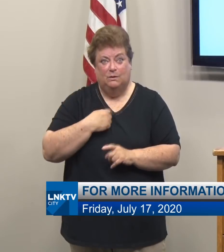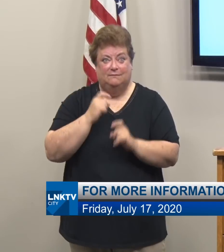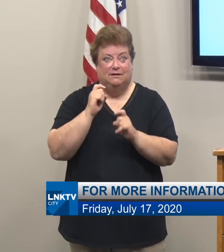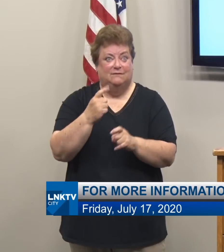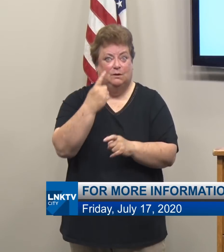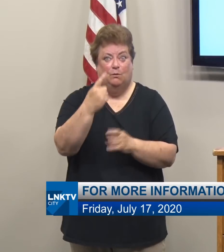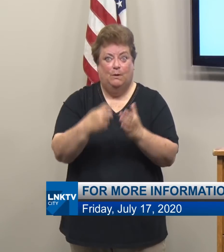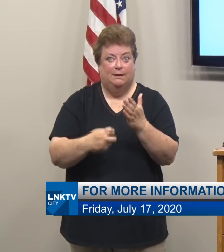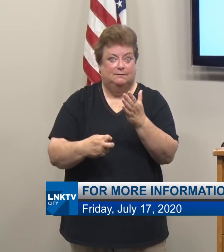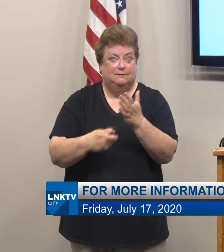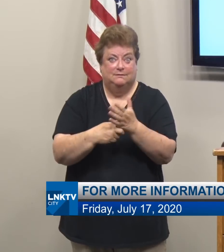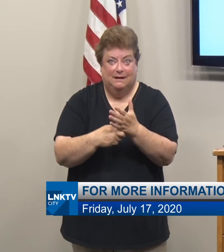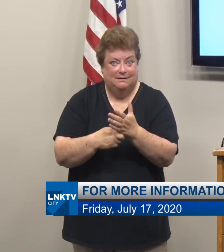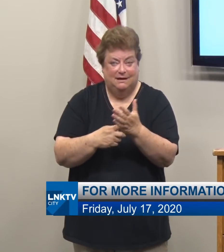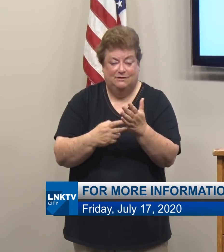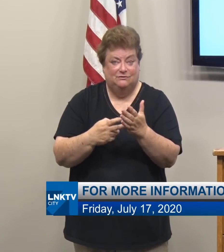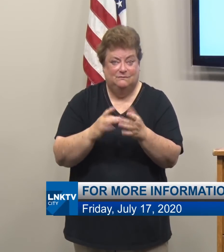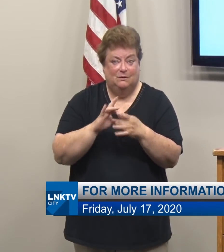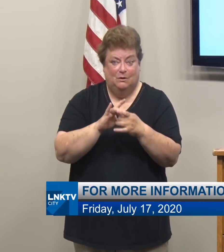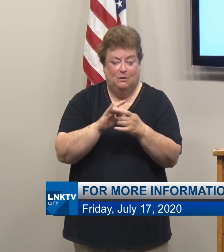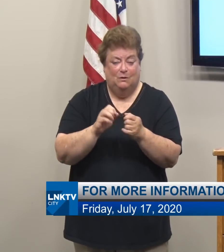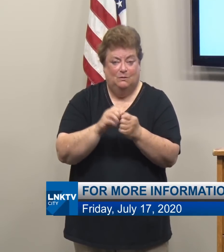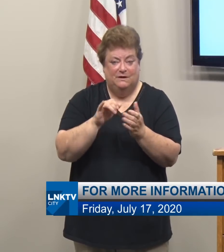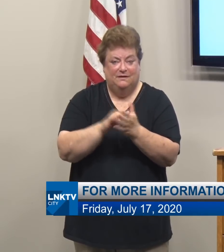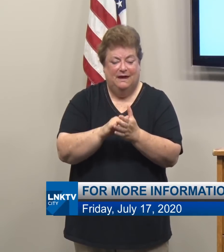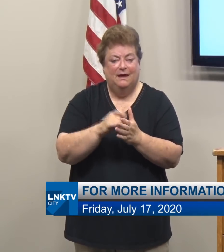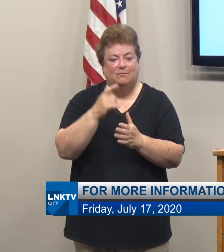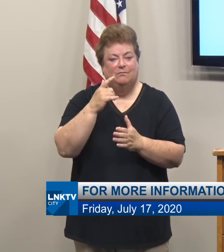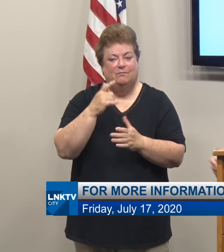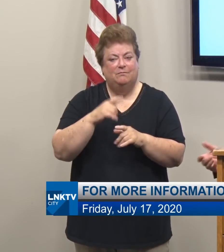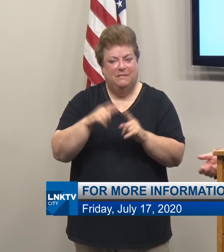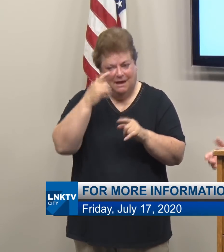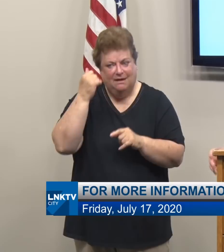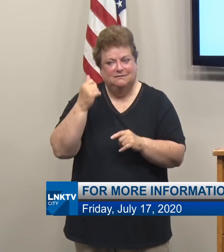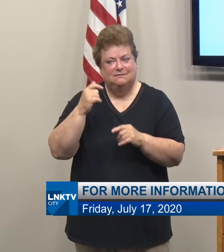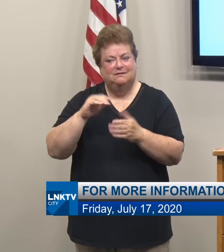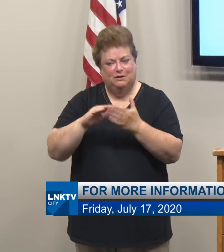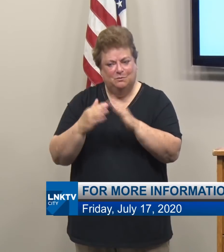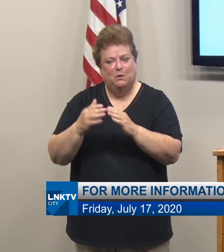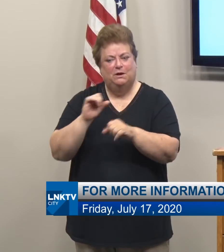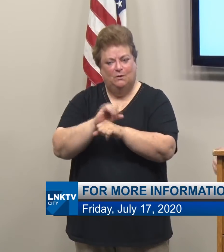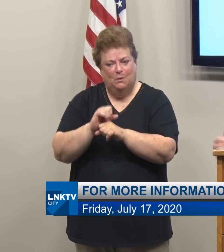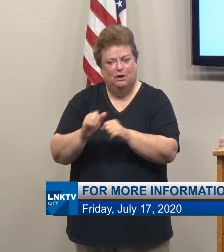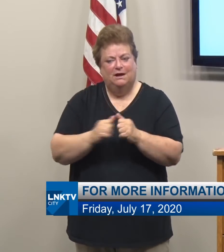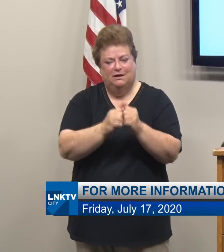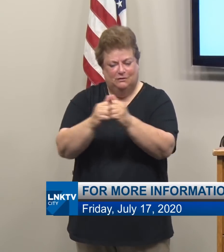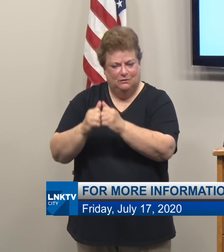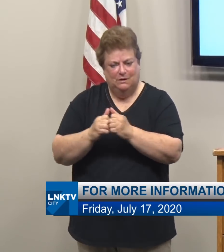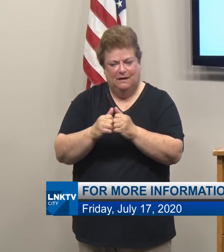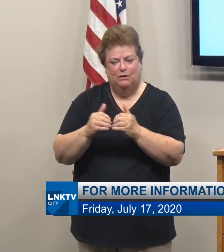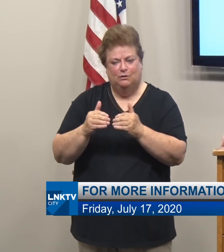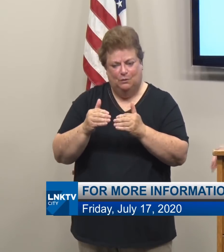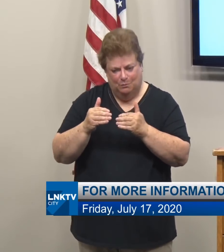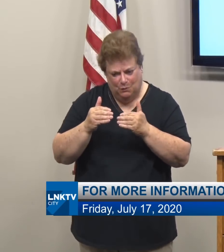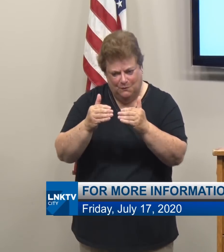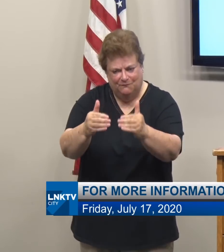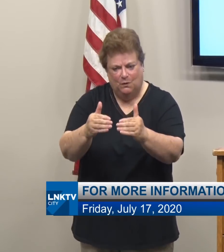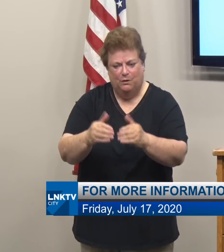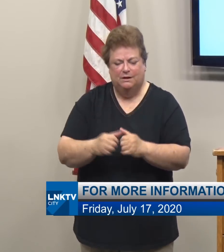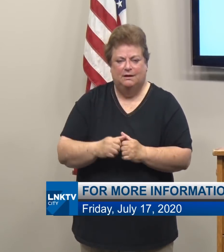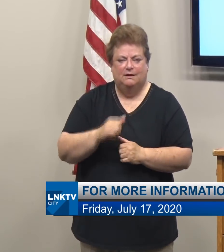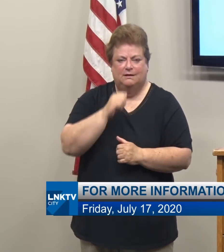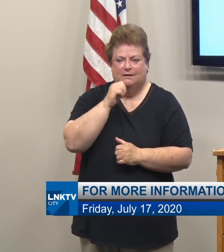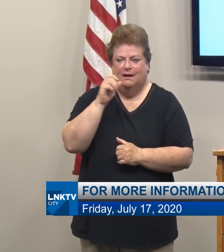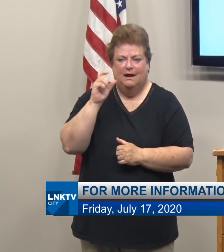to enforce these mandates. That's because the community has worked together to move us forward rather than requiring any